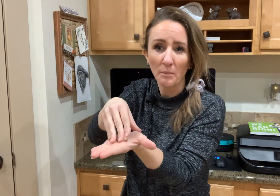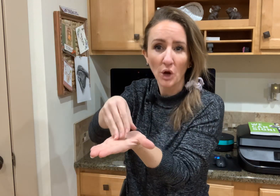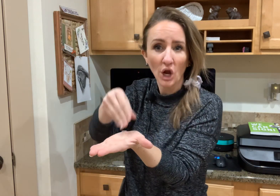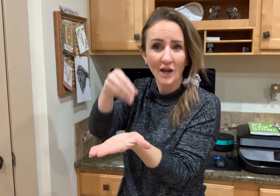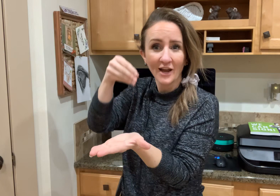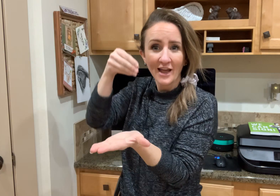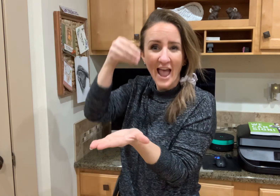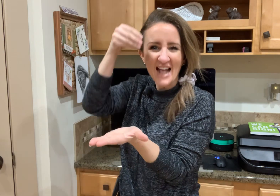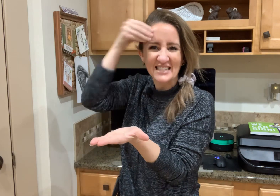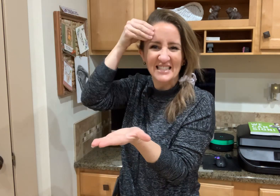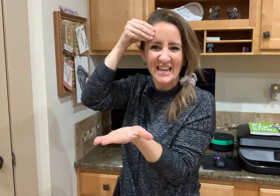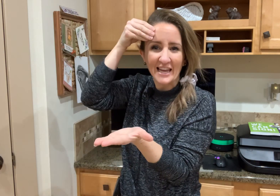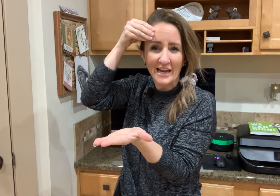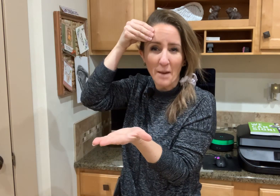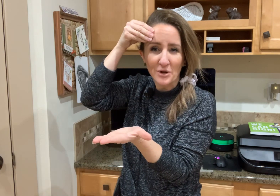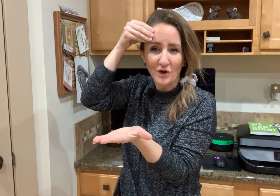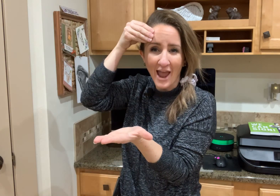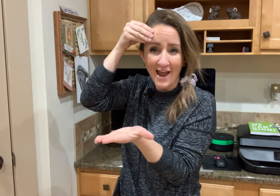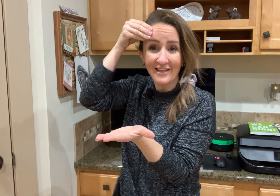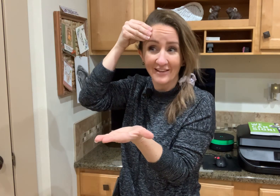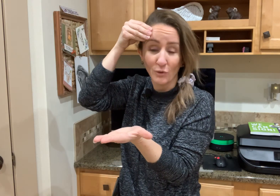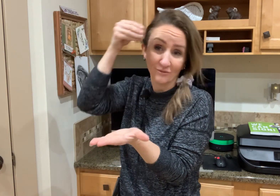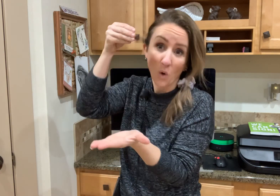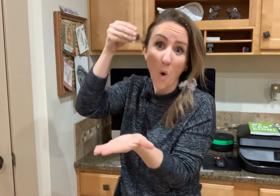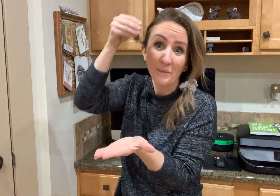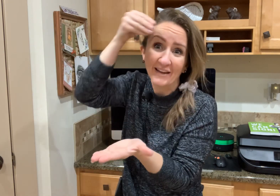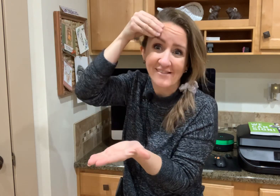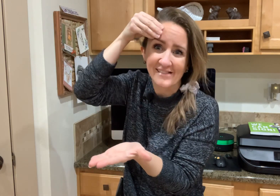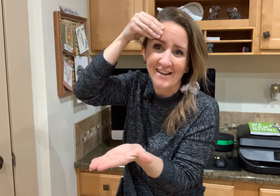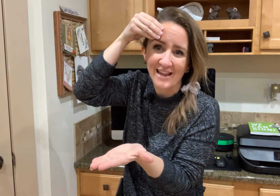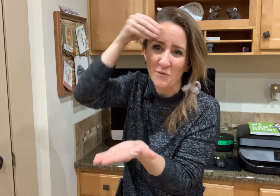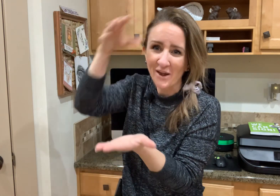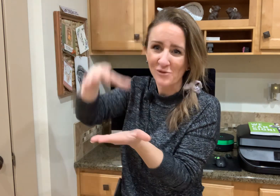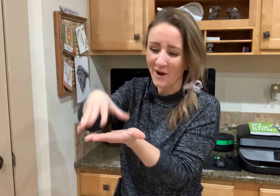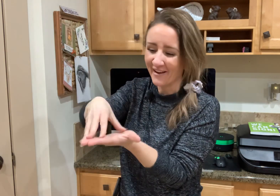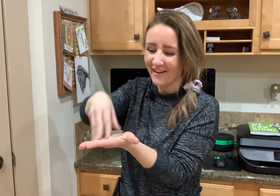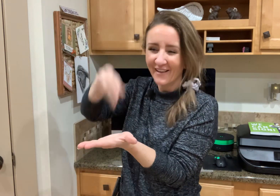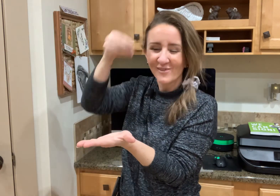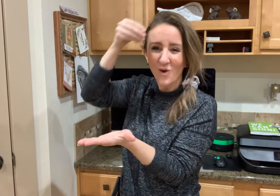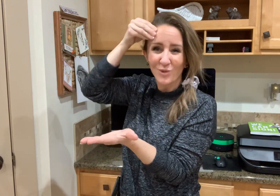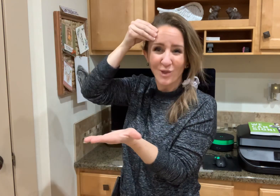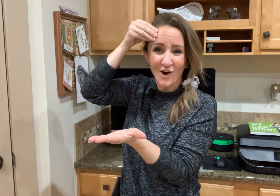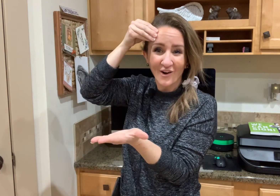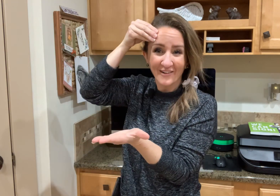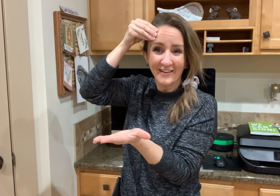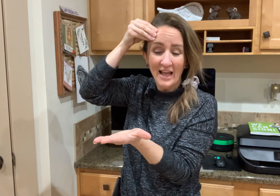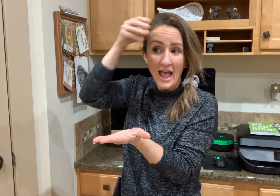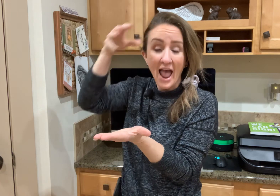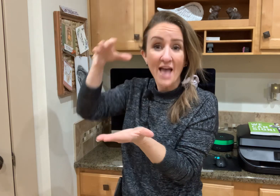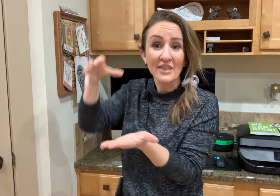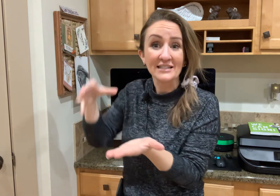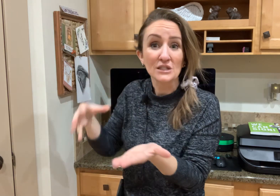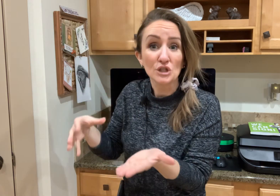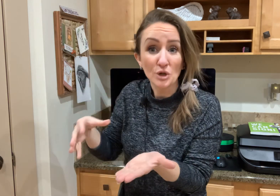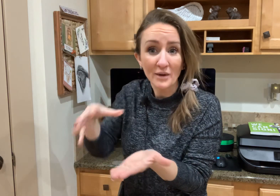book and sticking it up in your head. Well, hoping it sticks anyways, right? So learn. And then